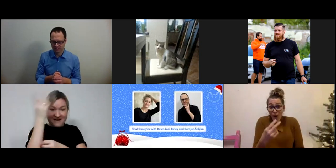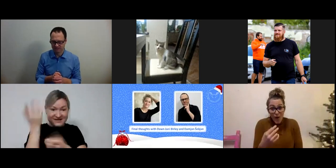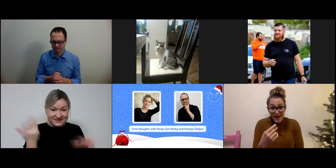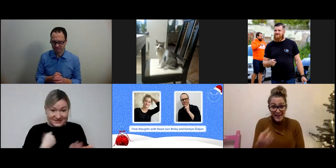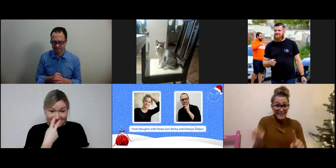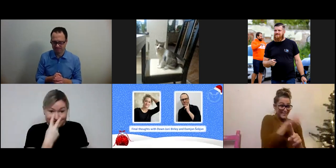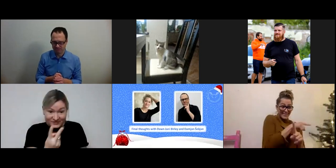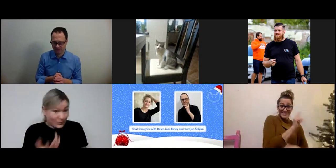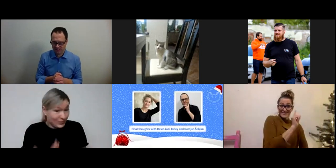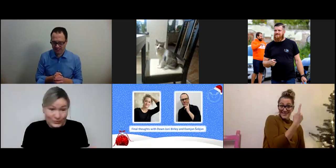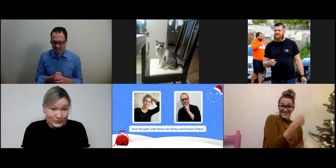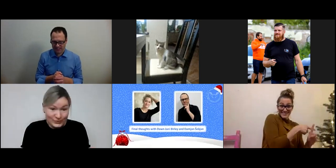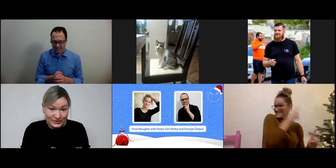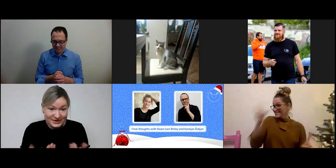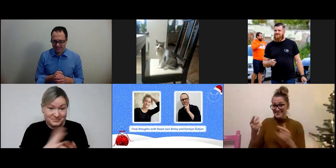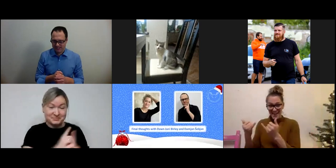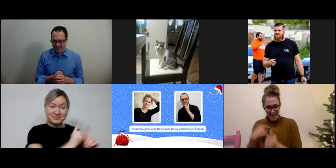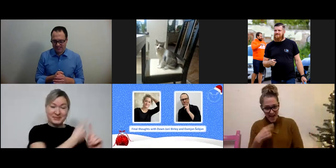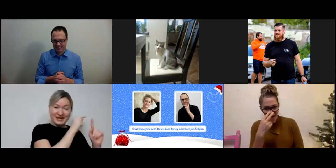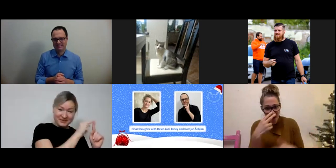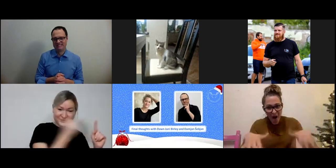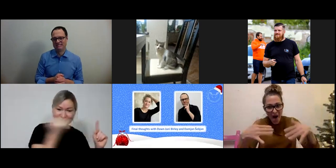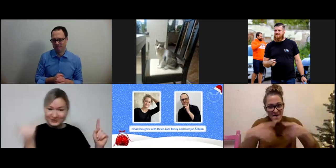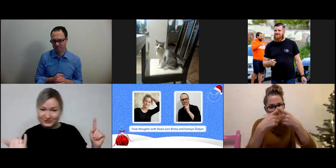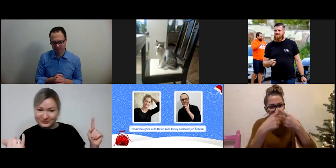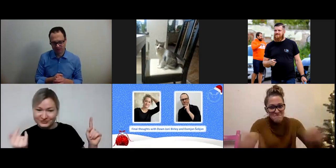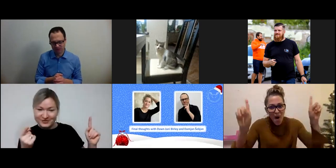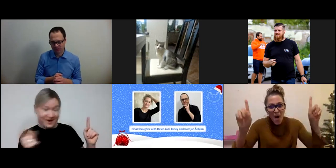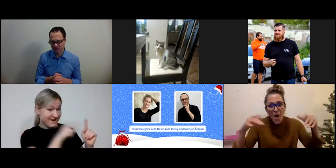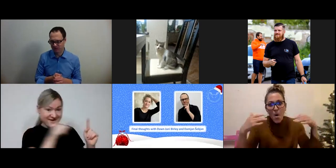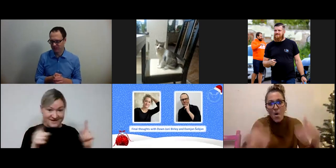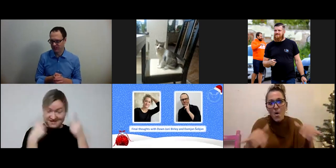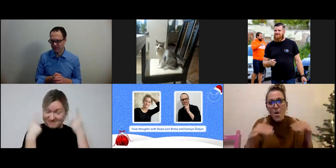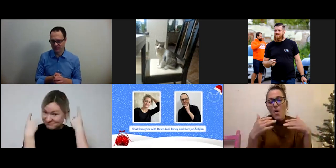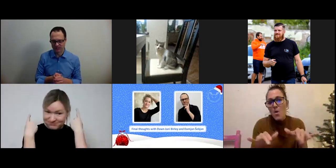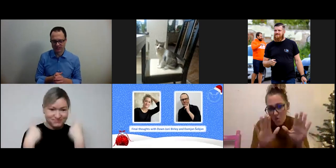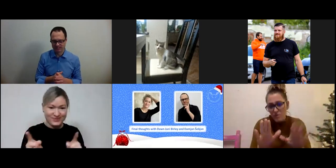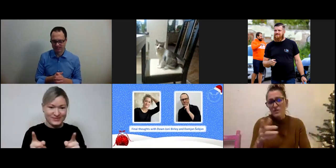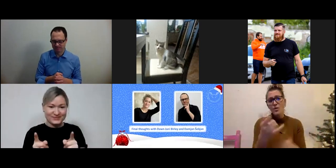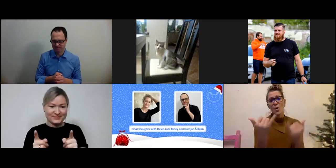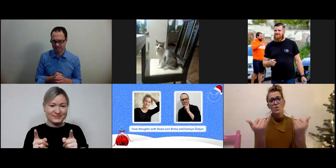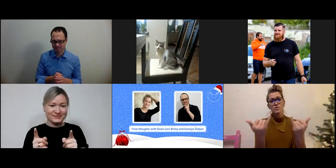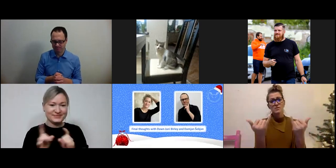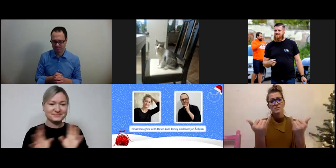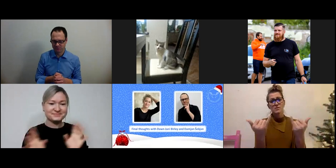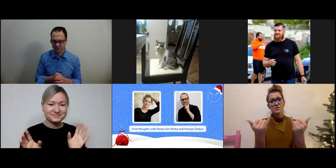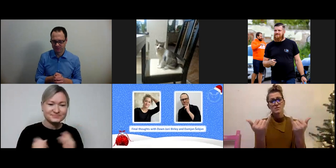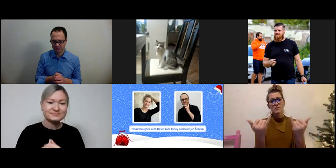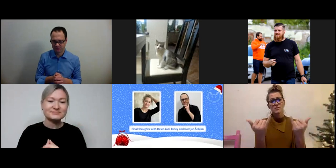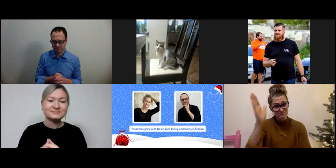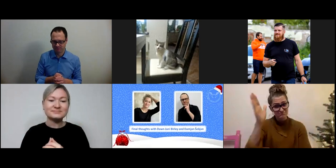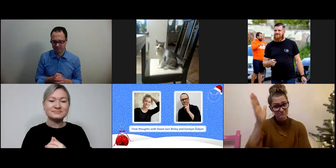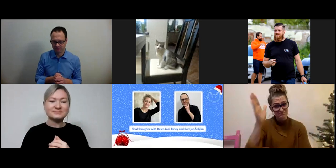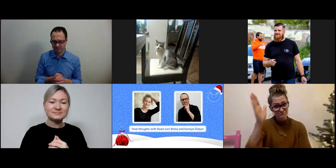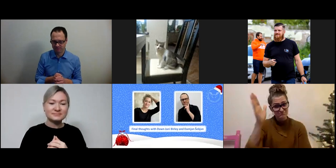had the first flame, and now I've seen it become a roaring fire. And I look at the first presentation and the first event